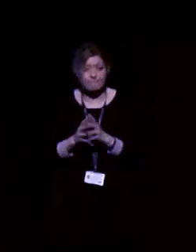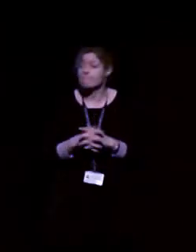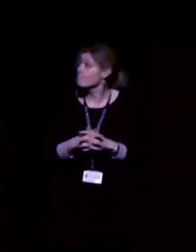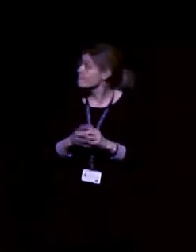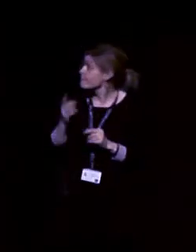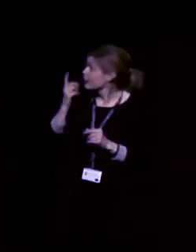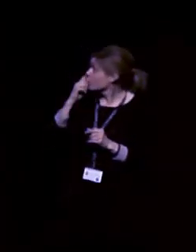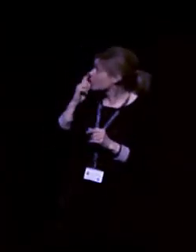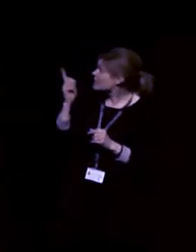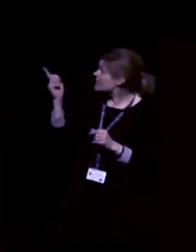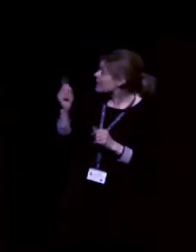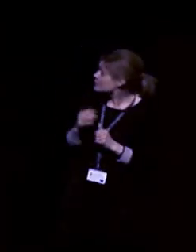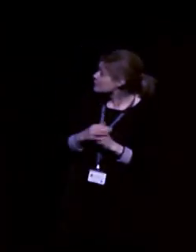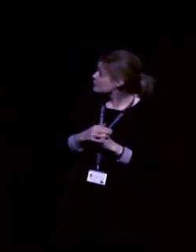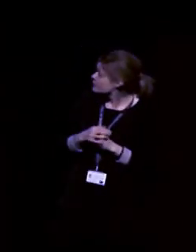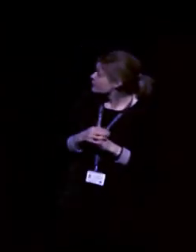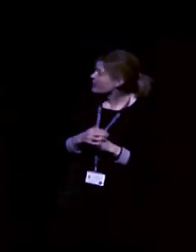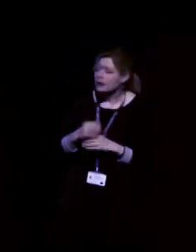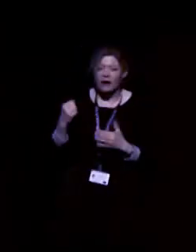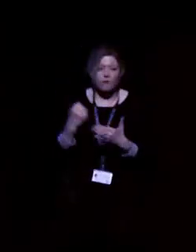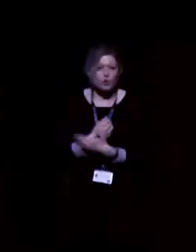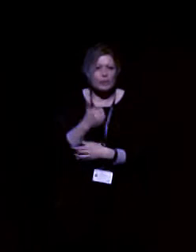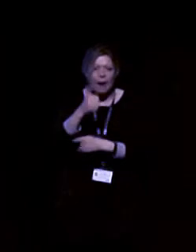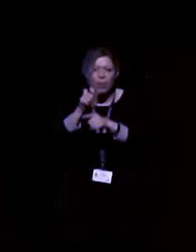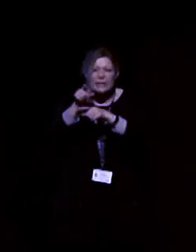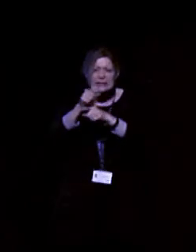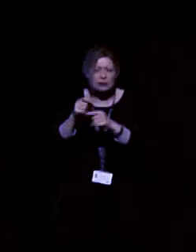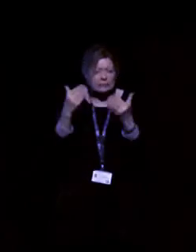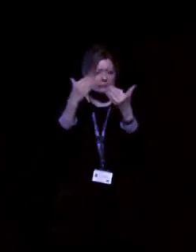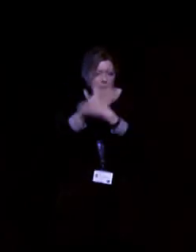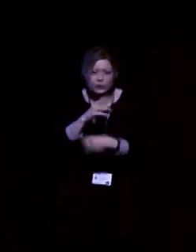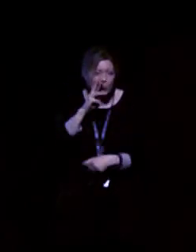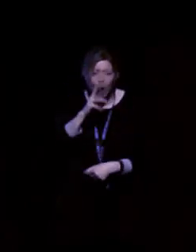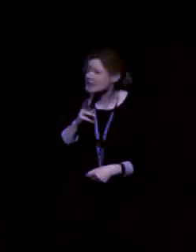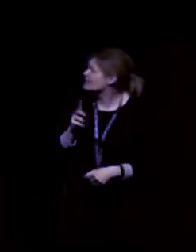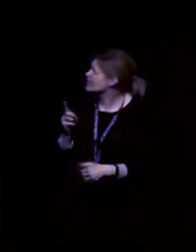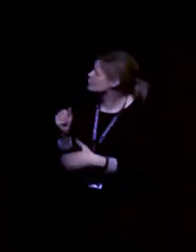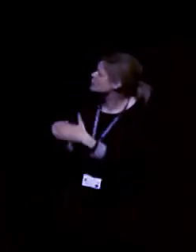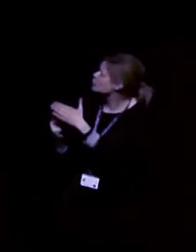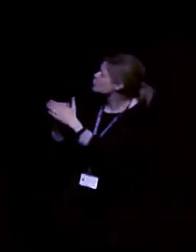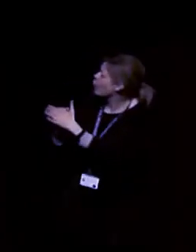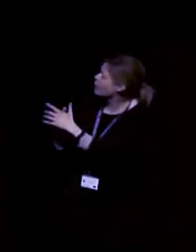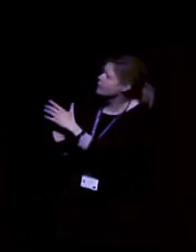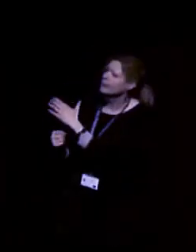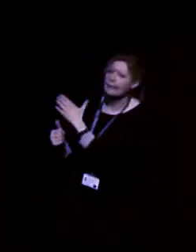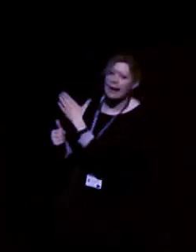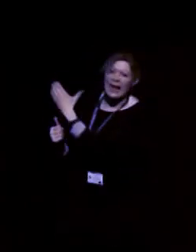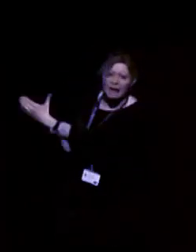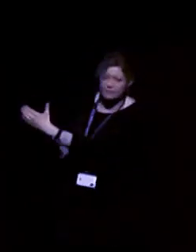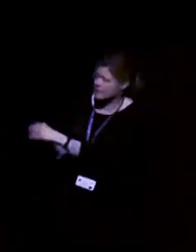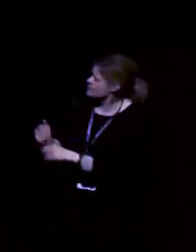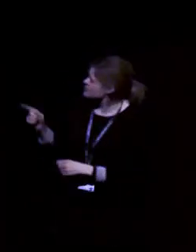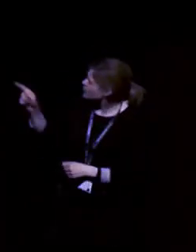you can see, unfortunately the laser pointer isn't that bright, in the top top left corner you see a curved